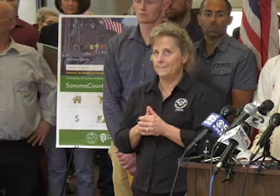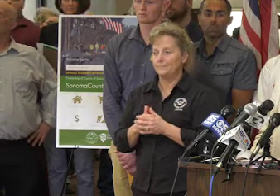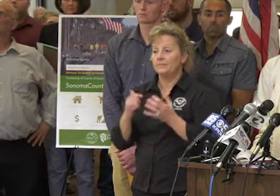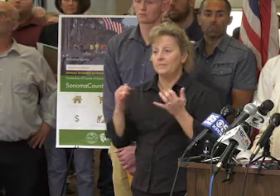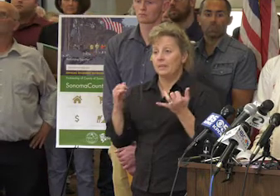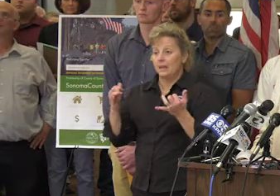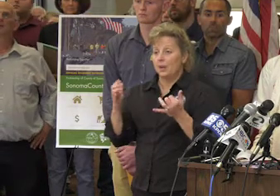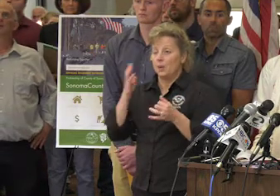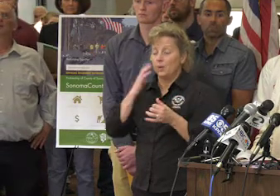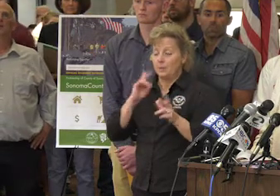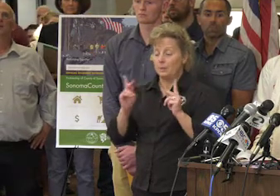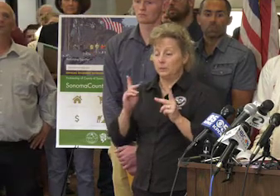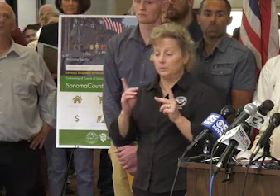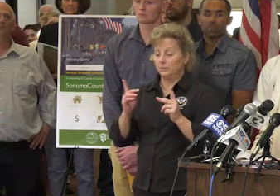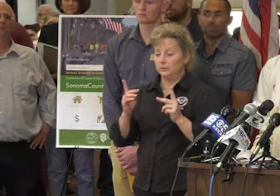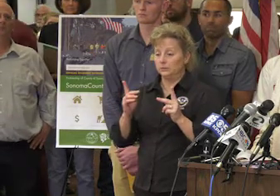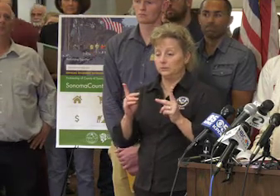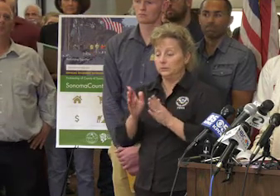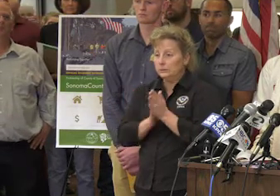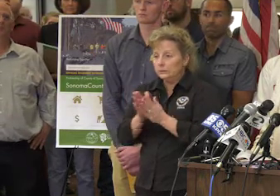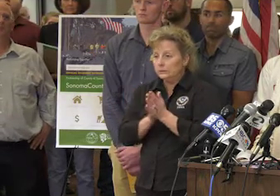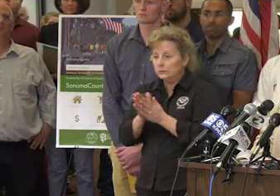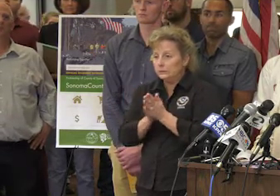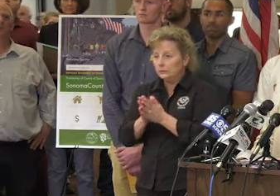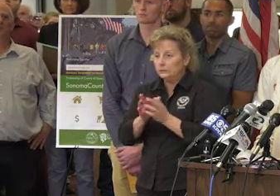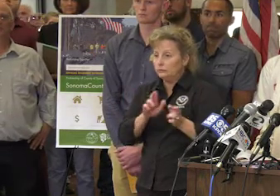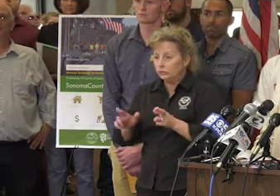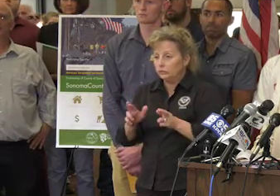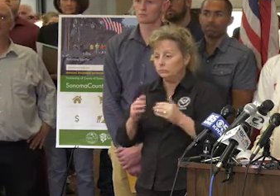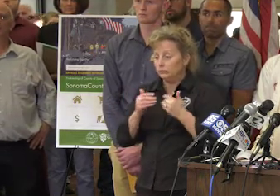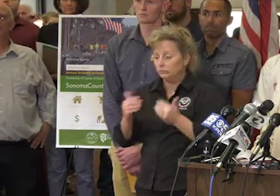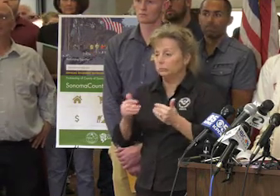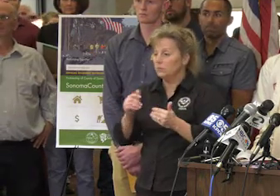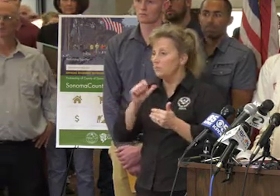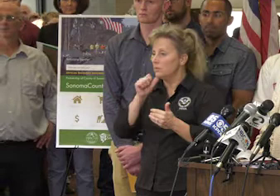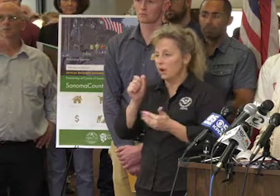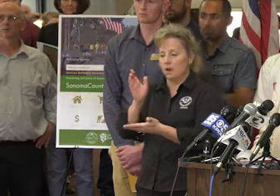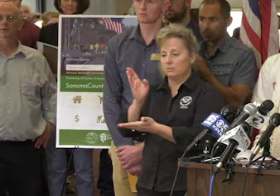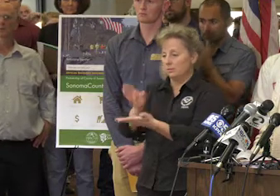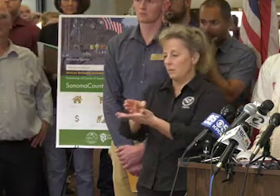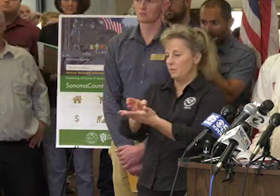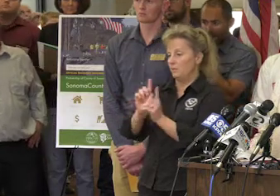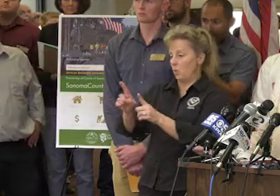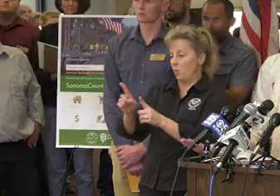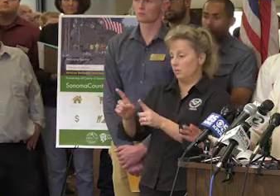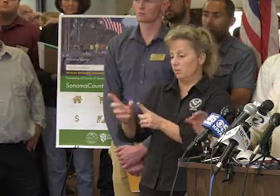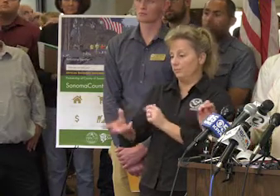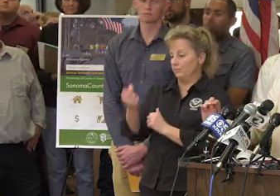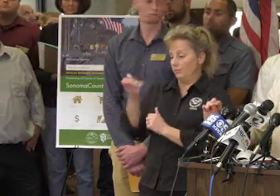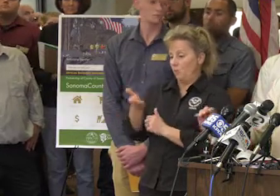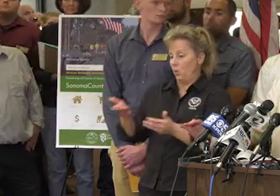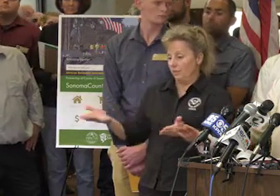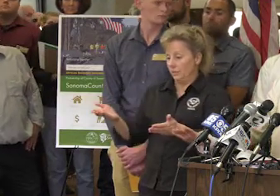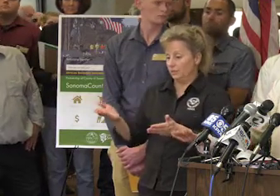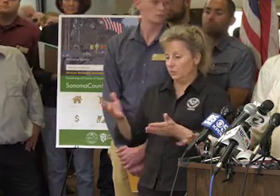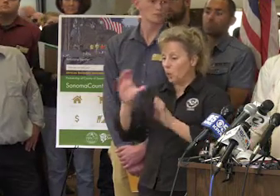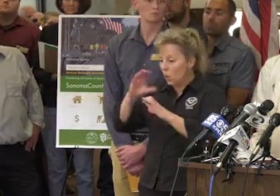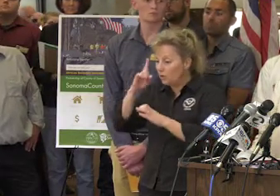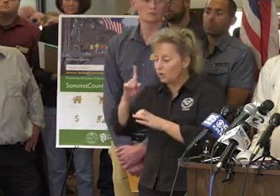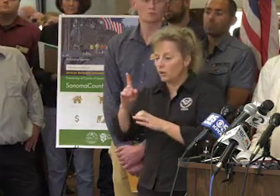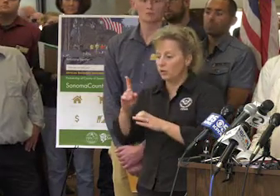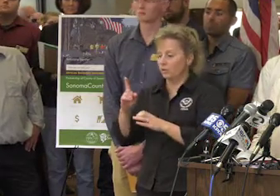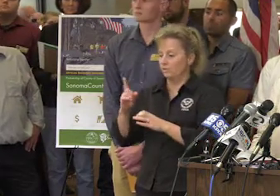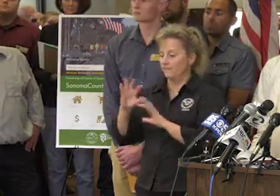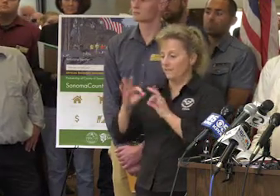know people are very anxious to move forward. We're not stopping anyone from going onto your properties to remove your personal property or go look for your